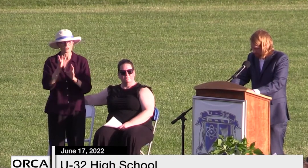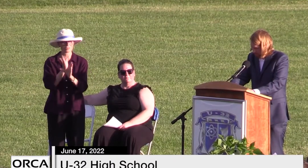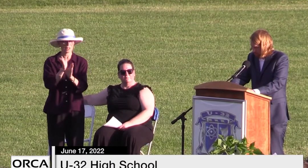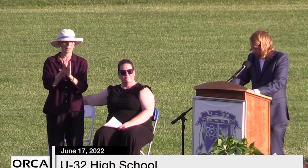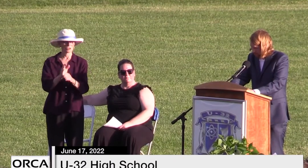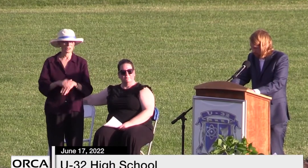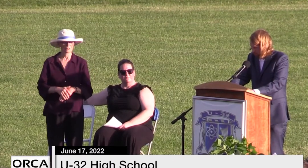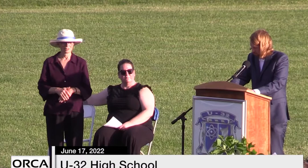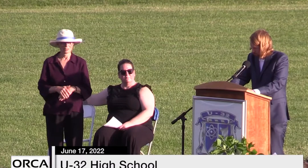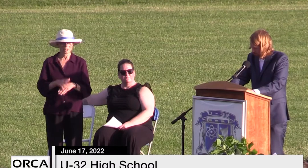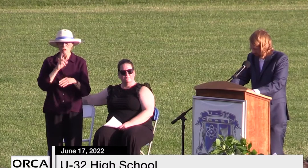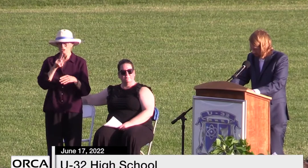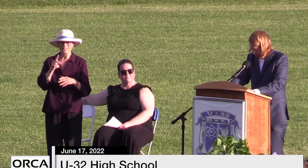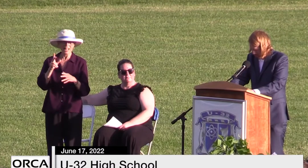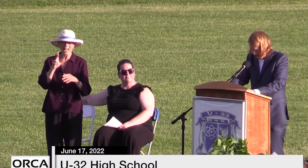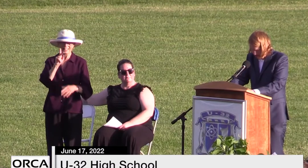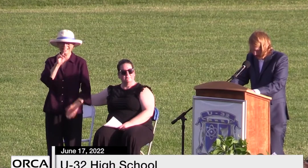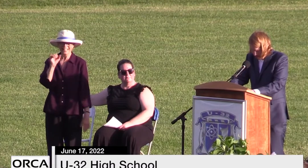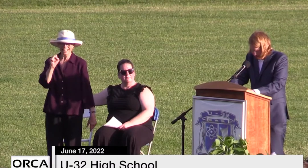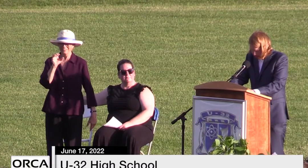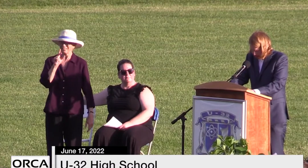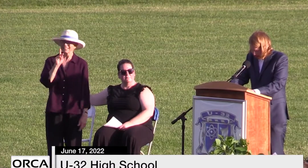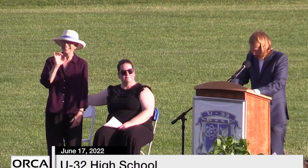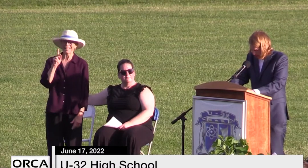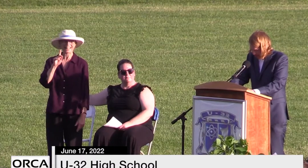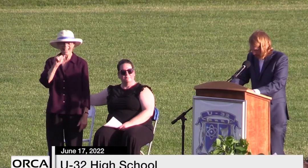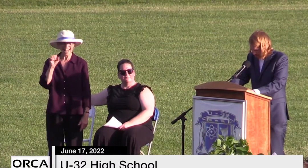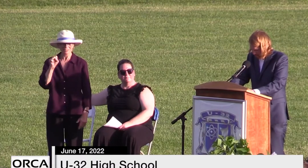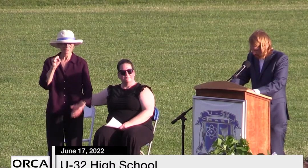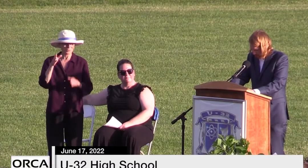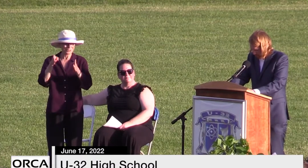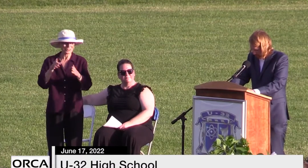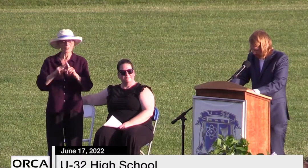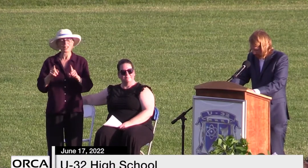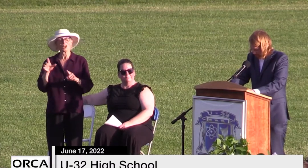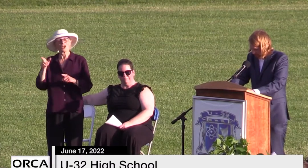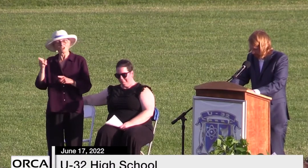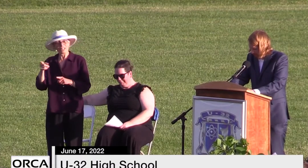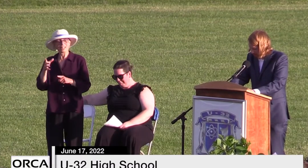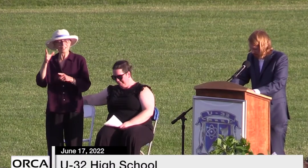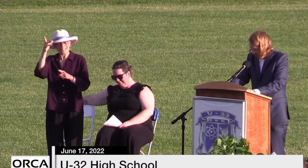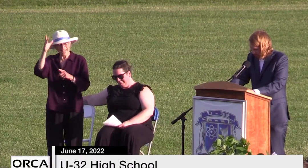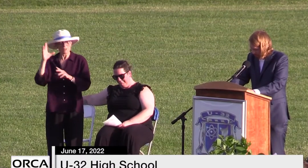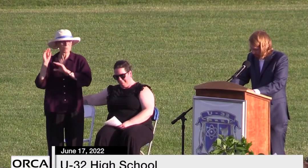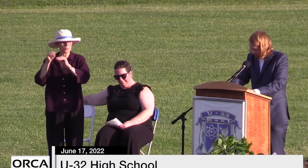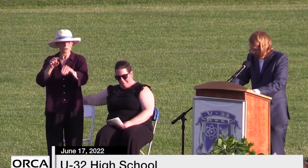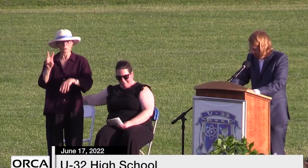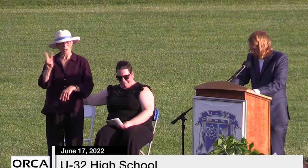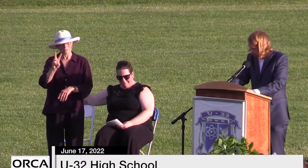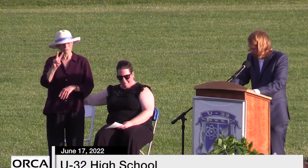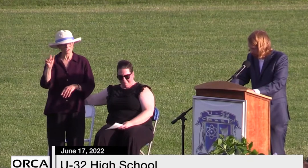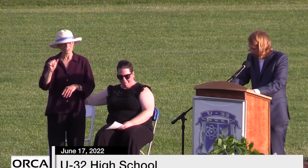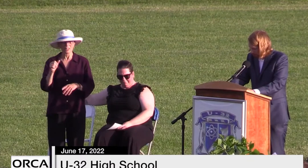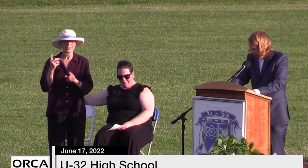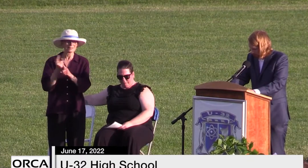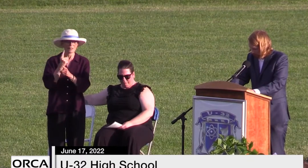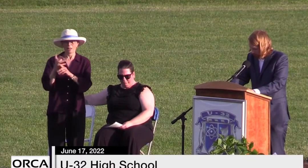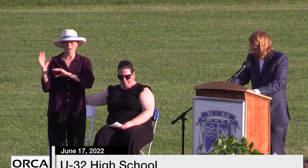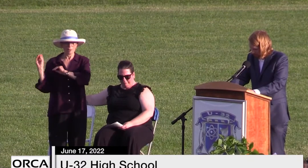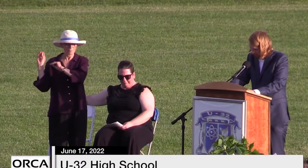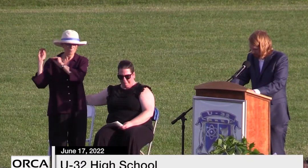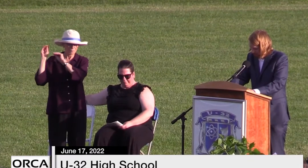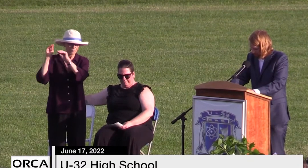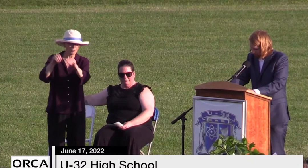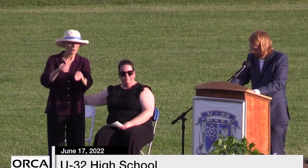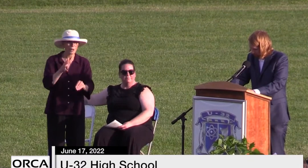Again, a really kick-ass person. Her and my dad then moved to West Virginia. In typical fashion of a big move, my mom